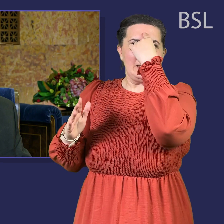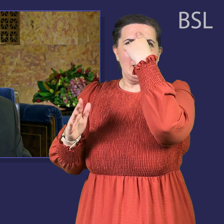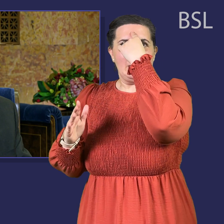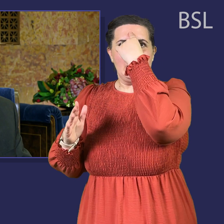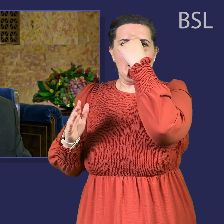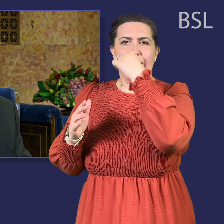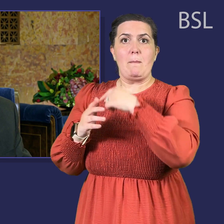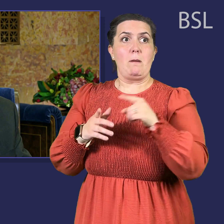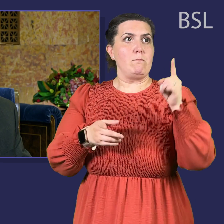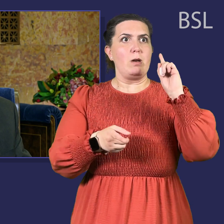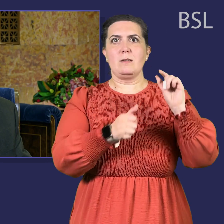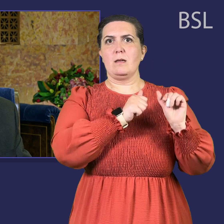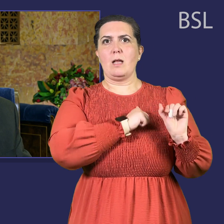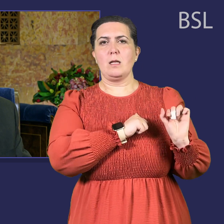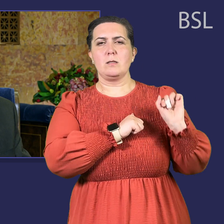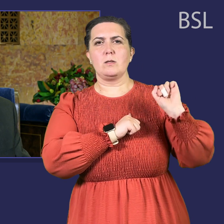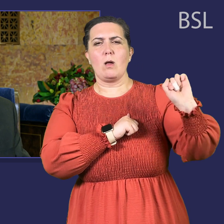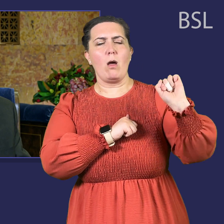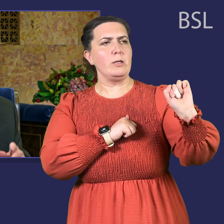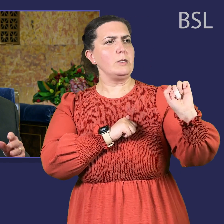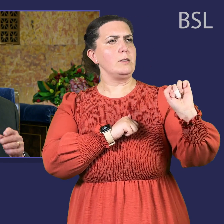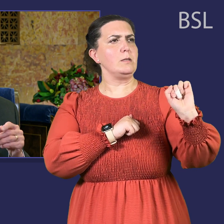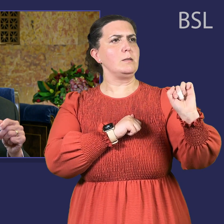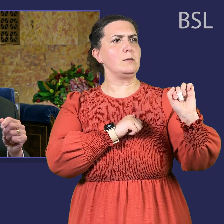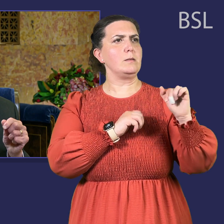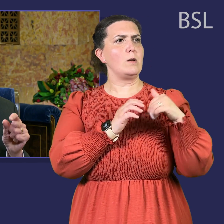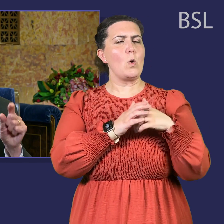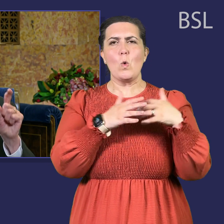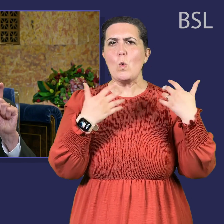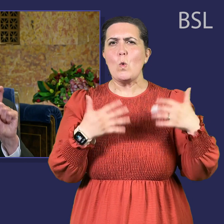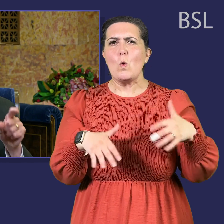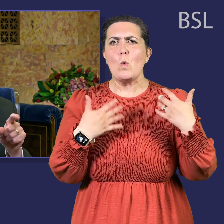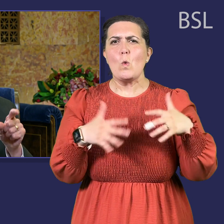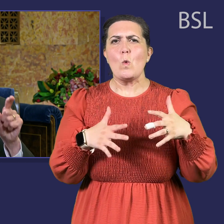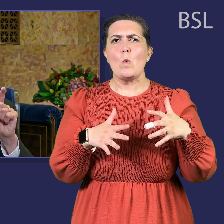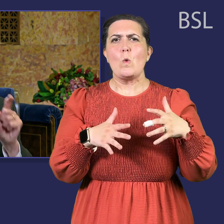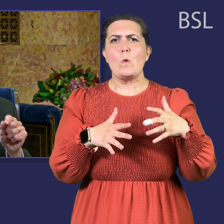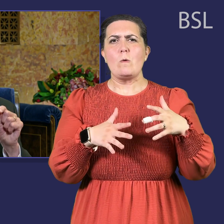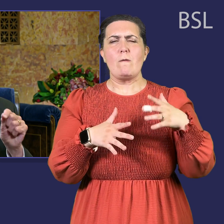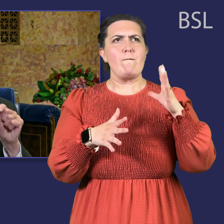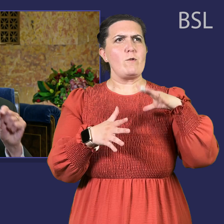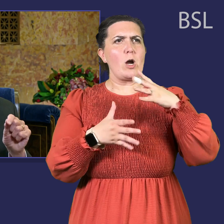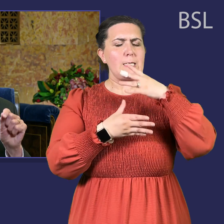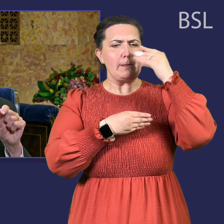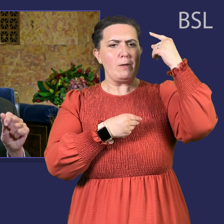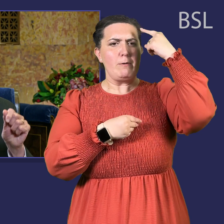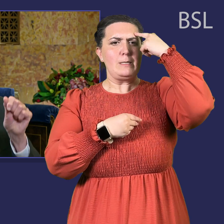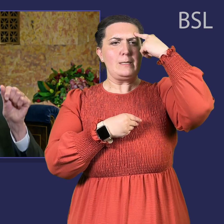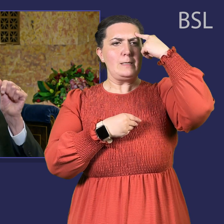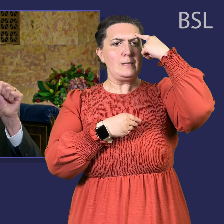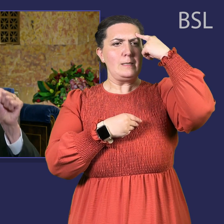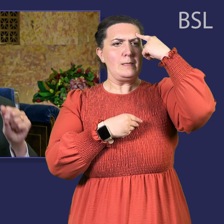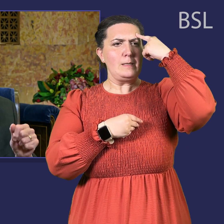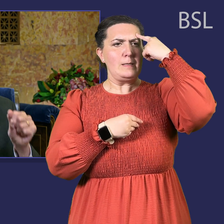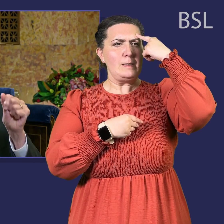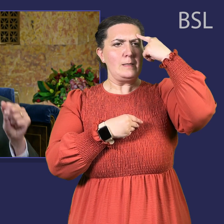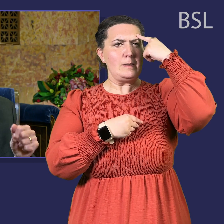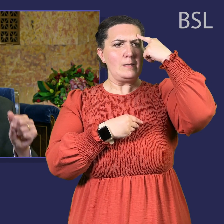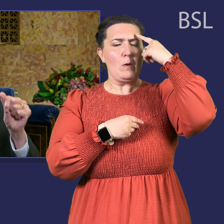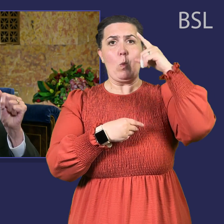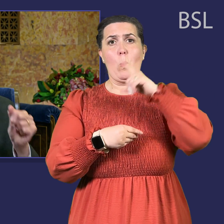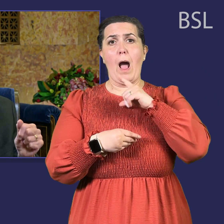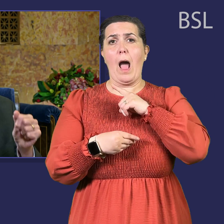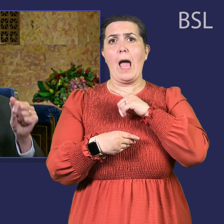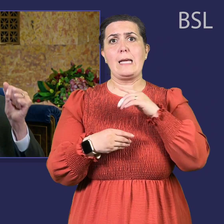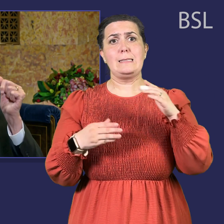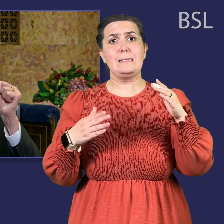degree to which President Nelson has done it, and he's done it on a spiritual basis of saying we've got to offer